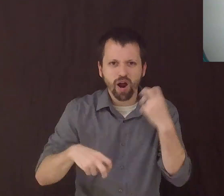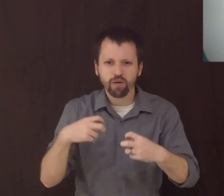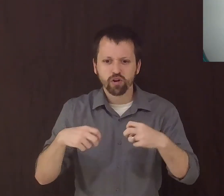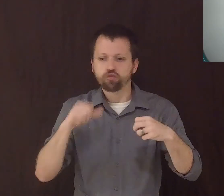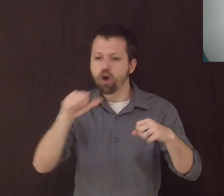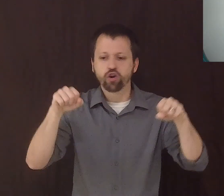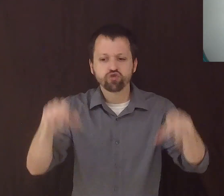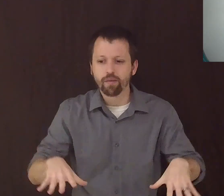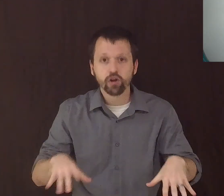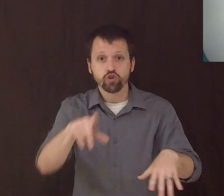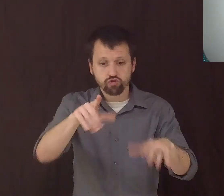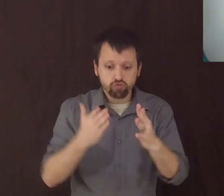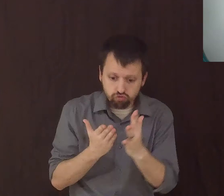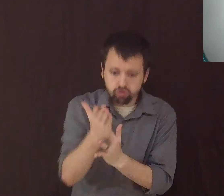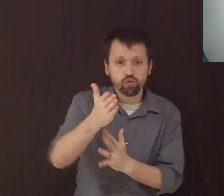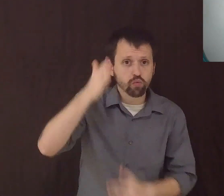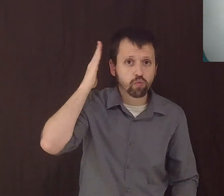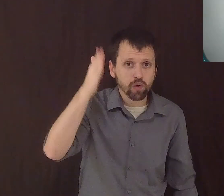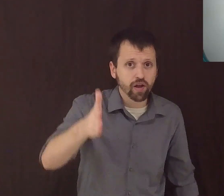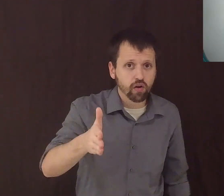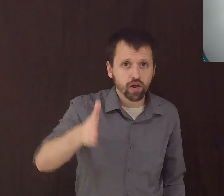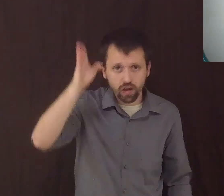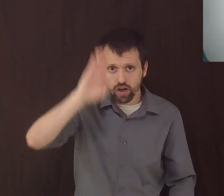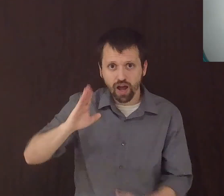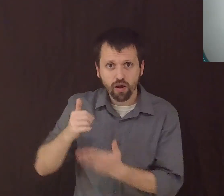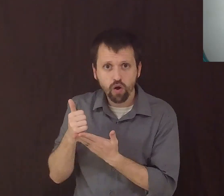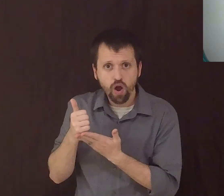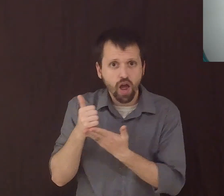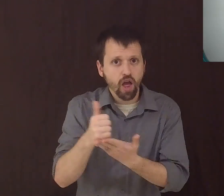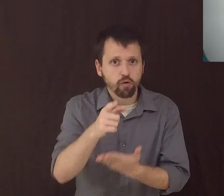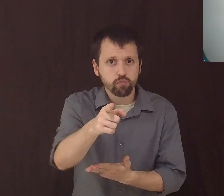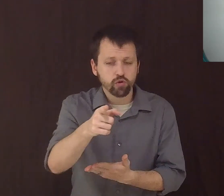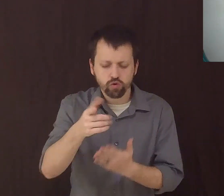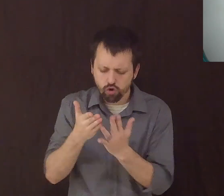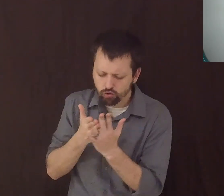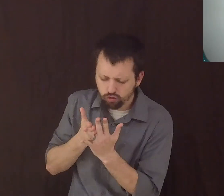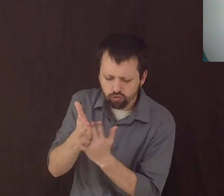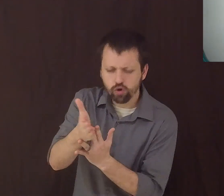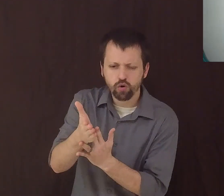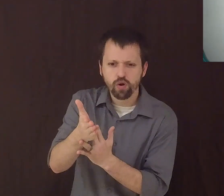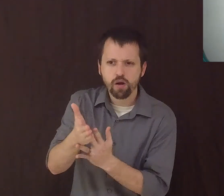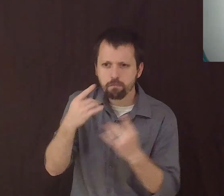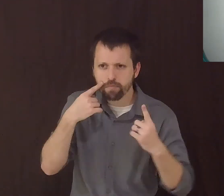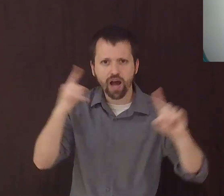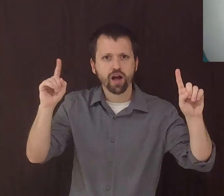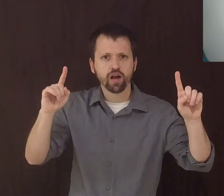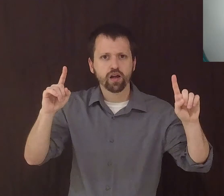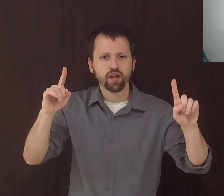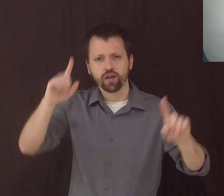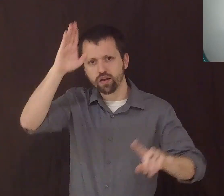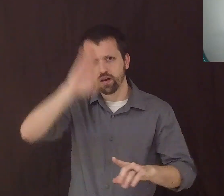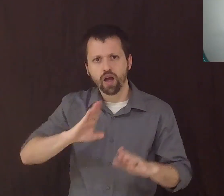I'm not going to let that trial destroy you. God says, I'm going to help you to be able to see it through. I'm going to allow you to be